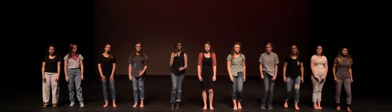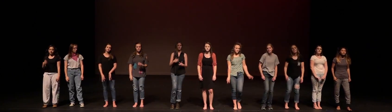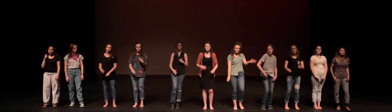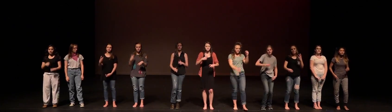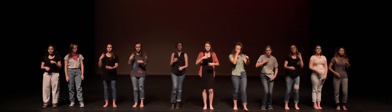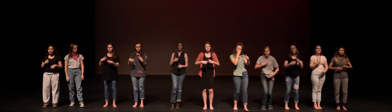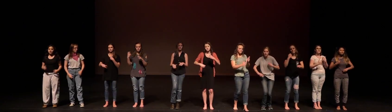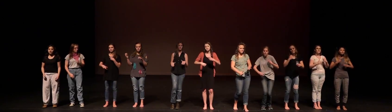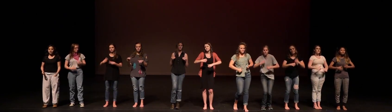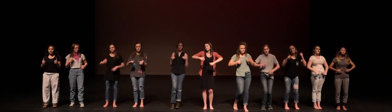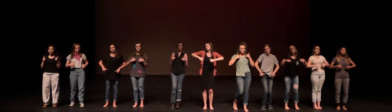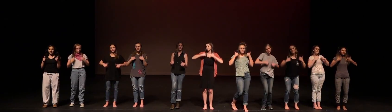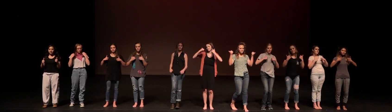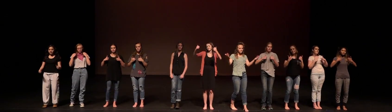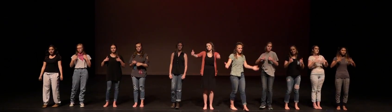It's time and life